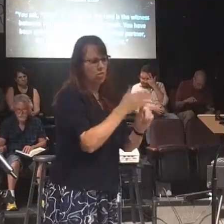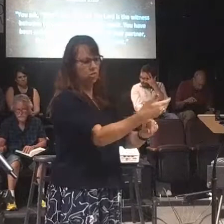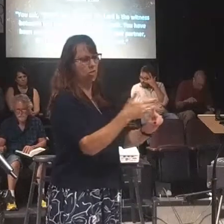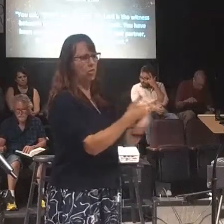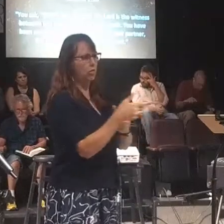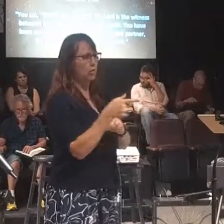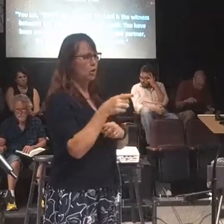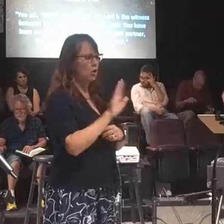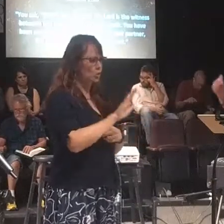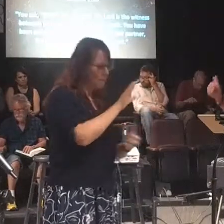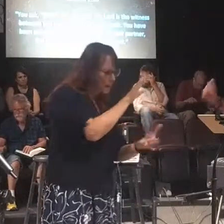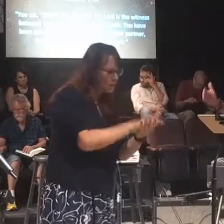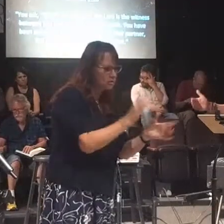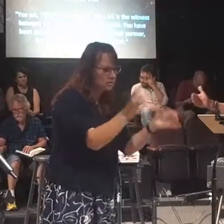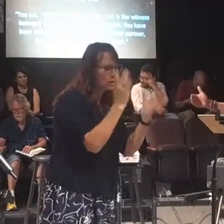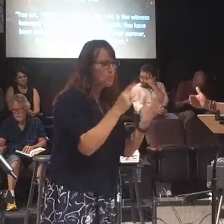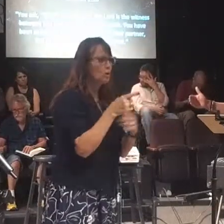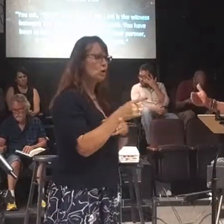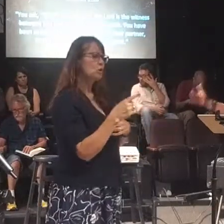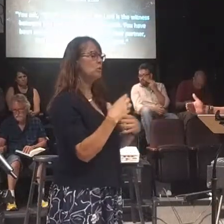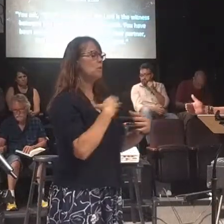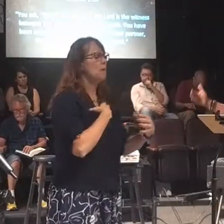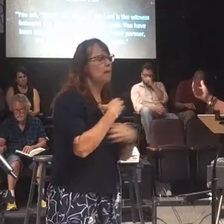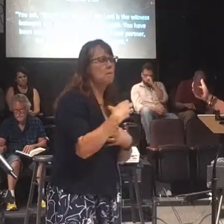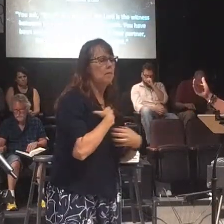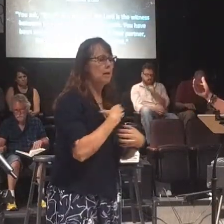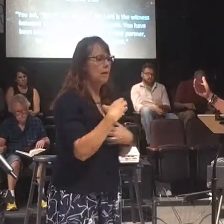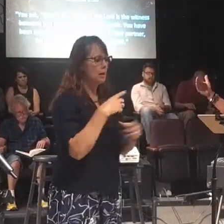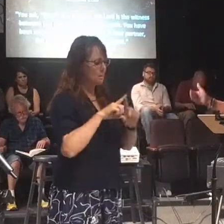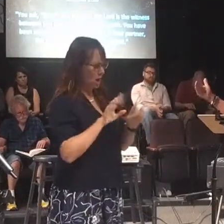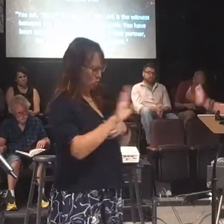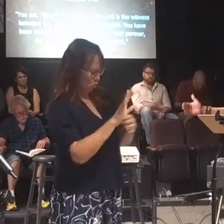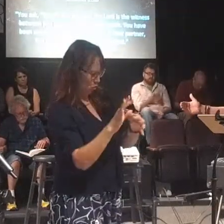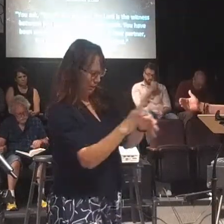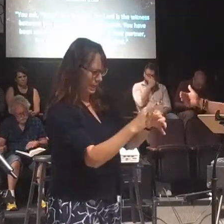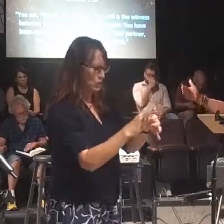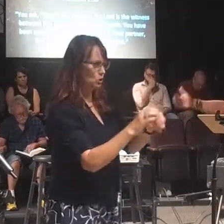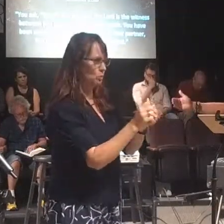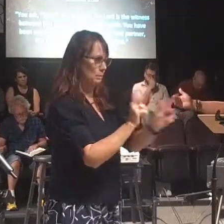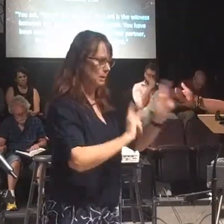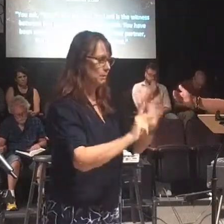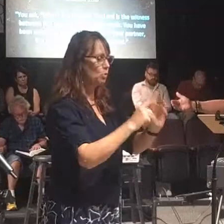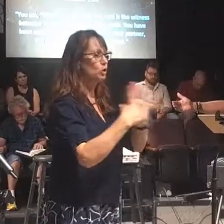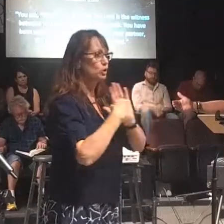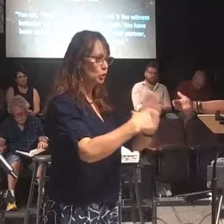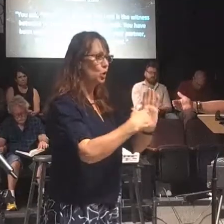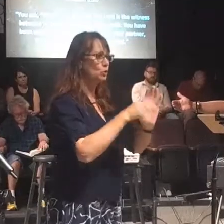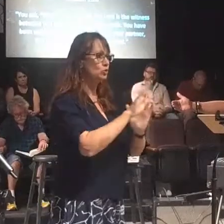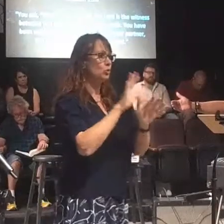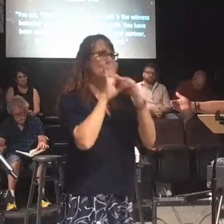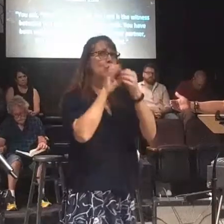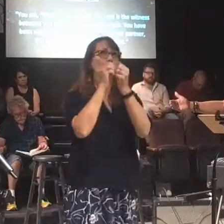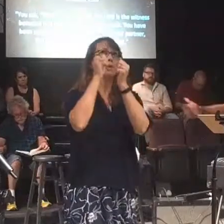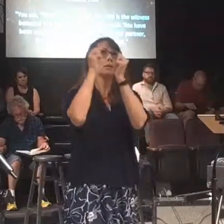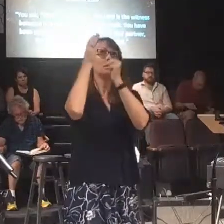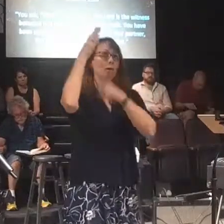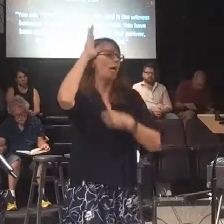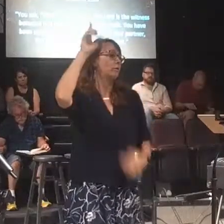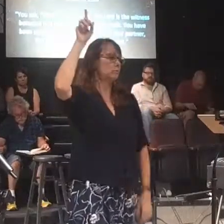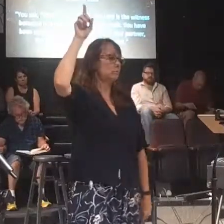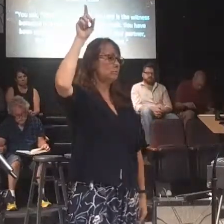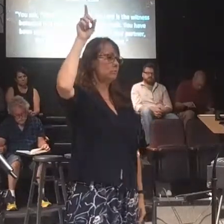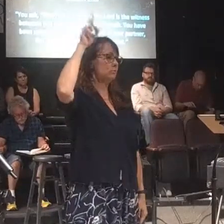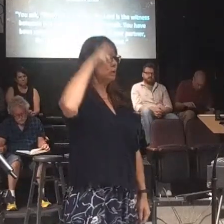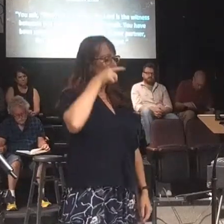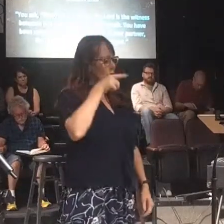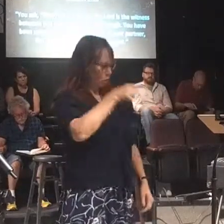complain, but your relationship with people are a reflection of your relationship with me. You ask